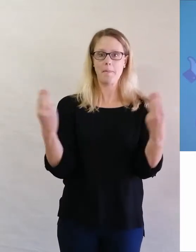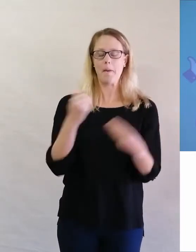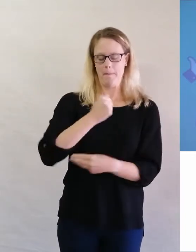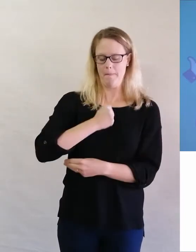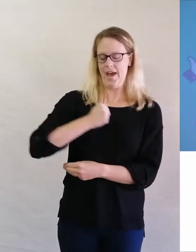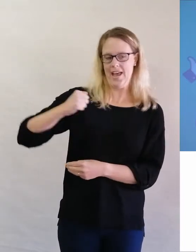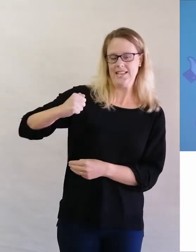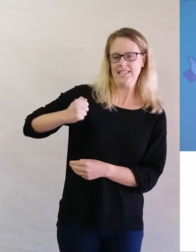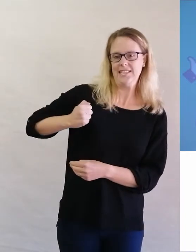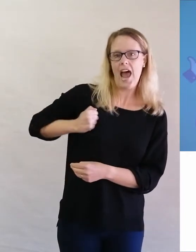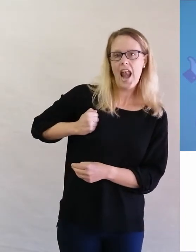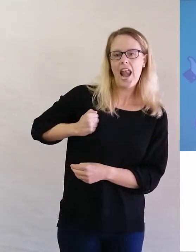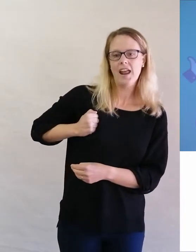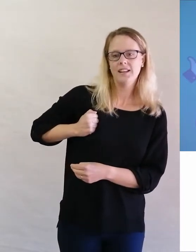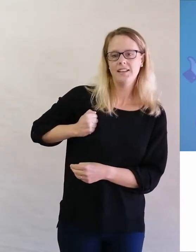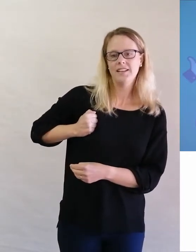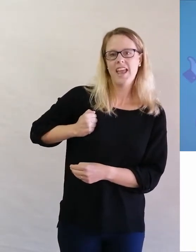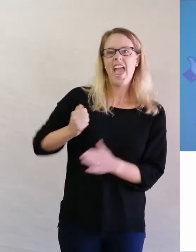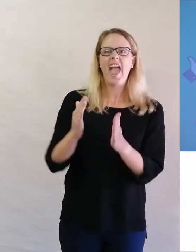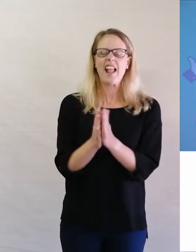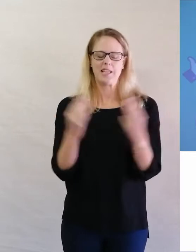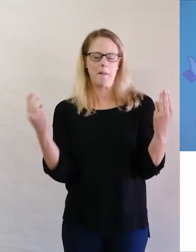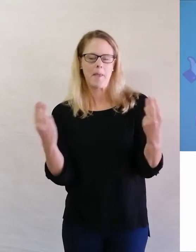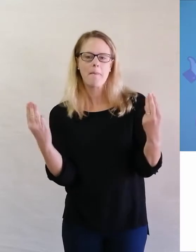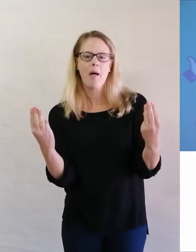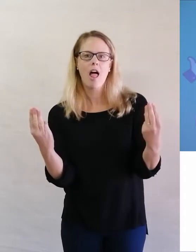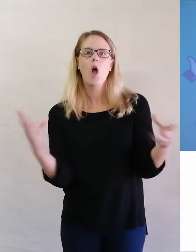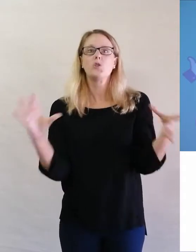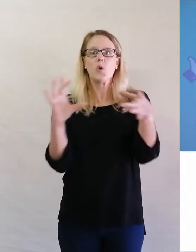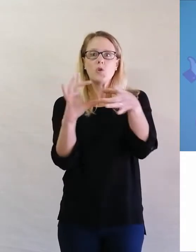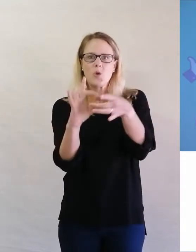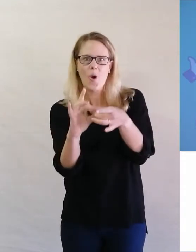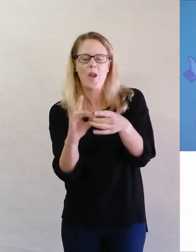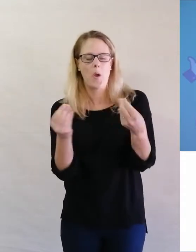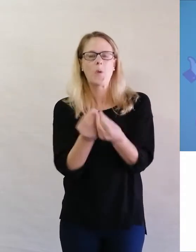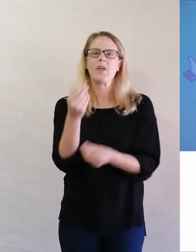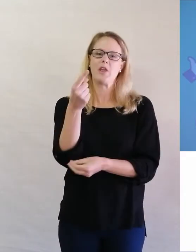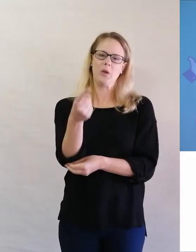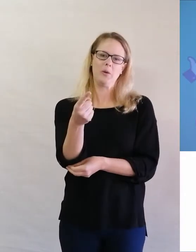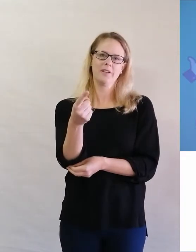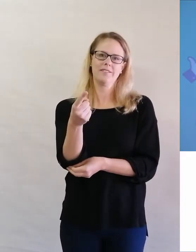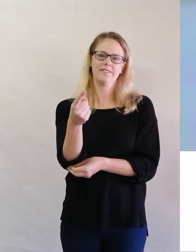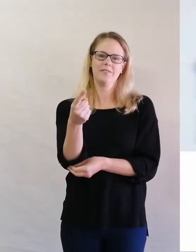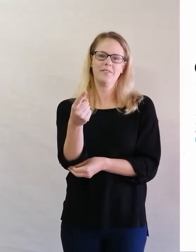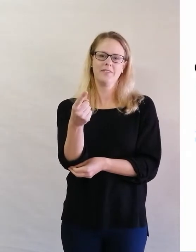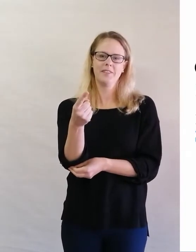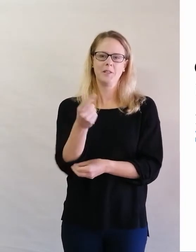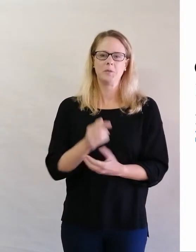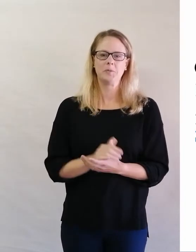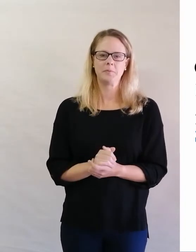son, who many of you young guys know, and a couple of other young guys. We're going to have a blast. Looking forward to seeing you.